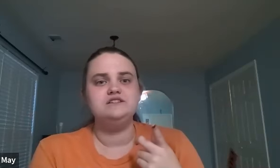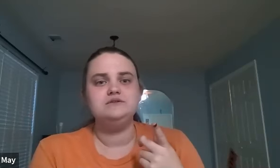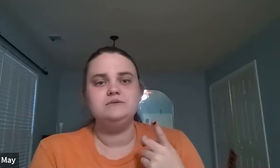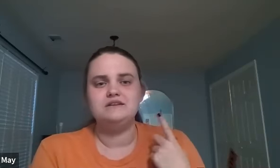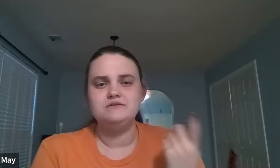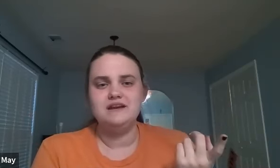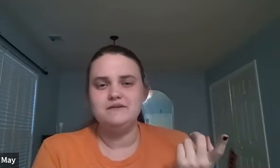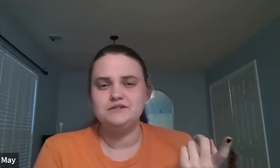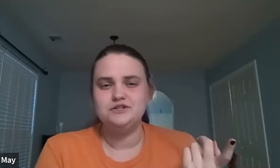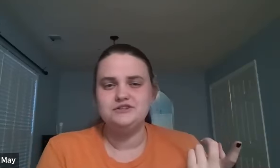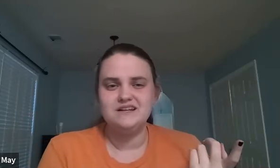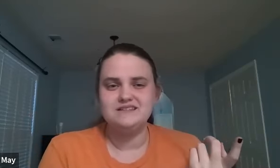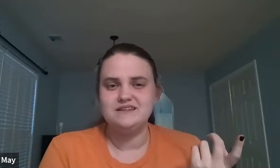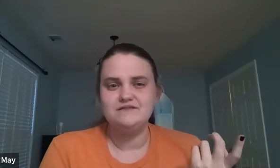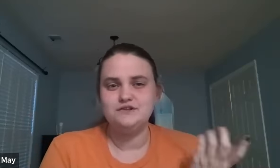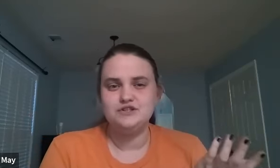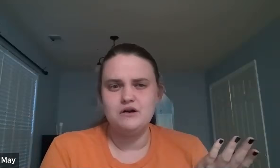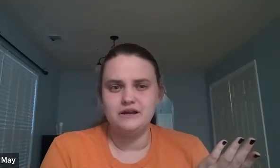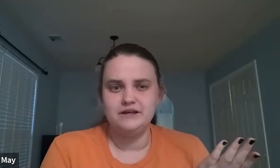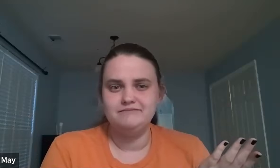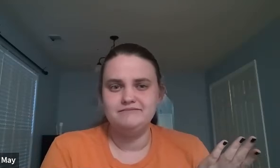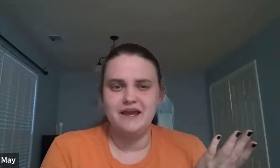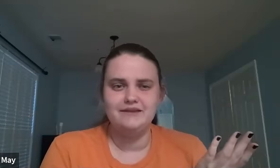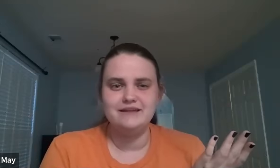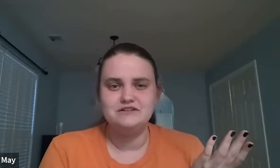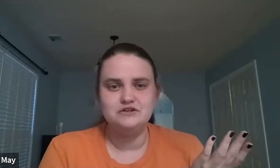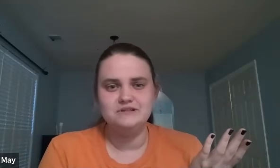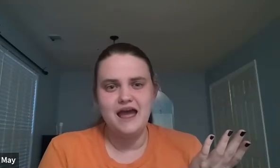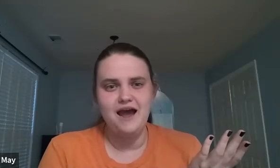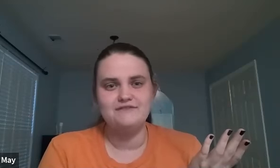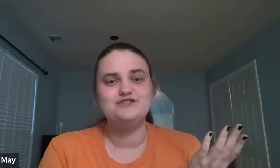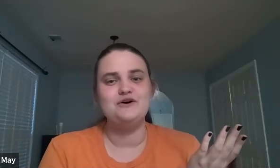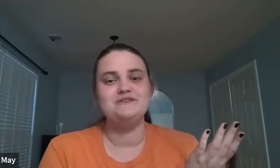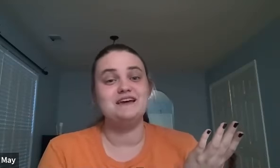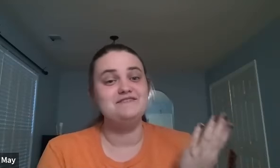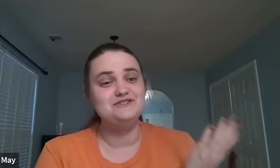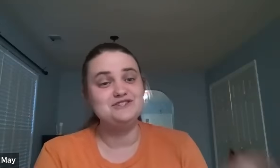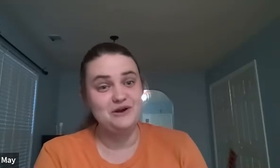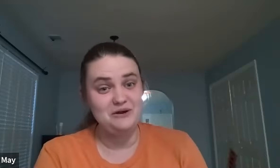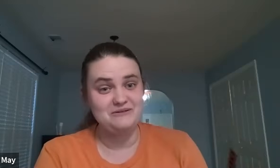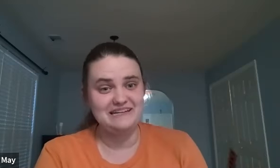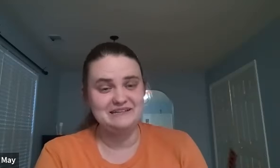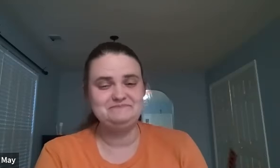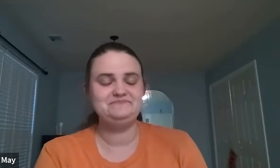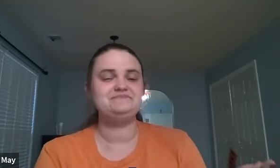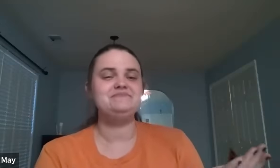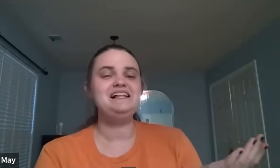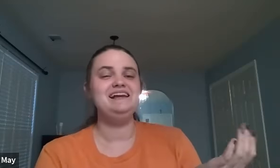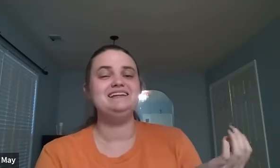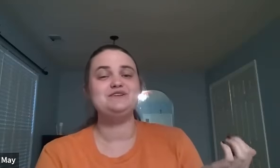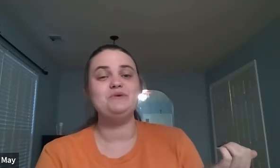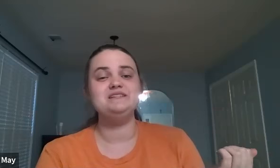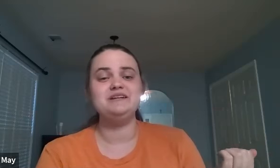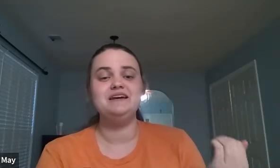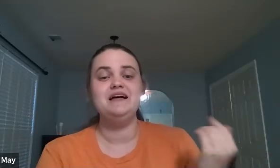also, I don't think I've ever showed you guys the sign for sorry. And that's a good one to have. So the sign for sorry is going to be